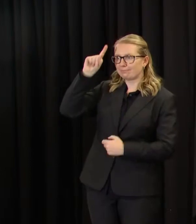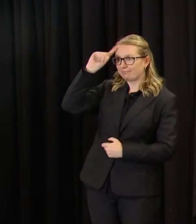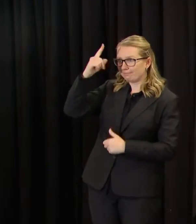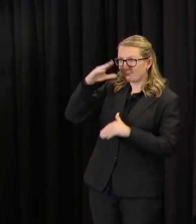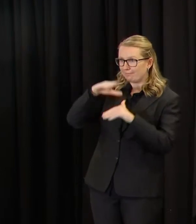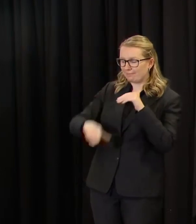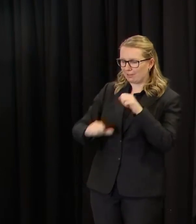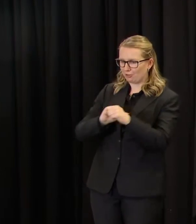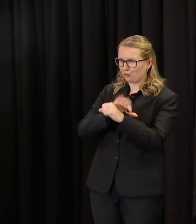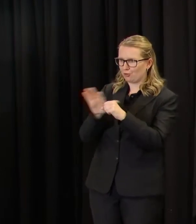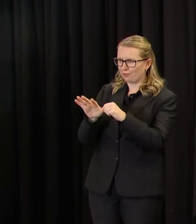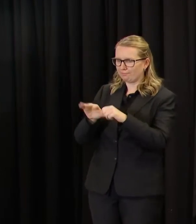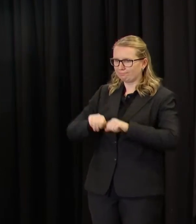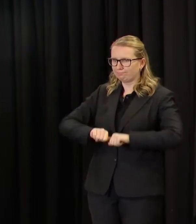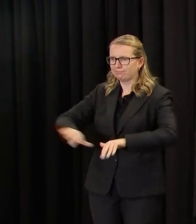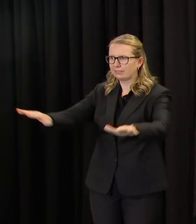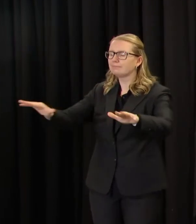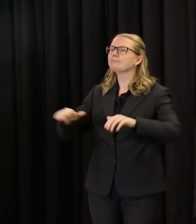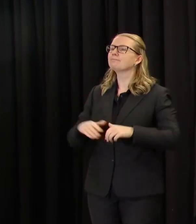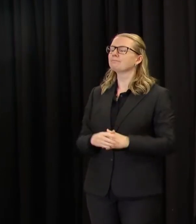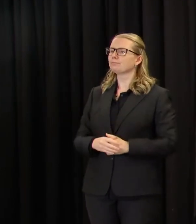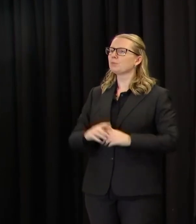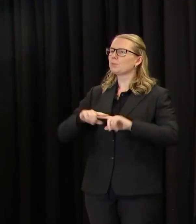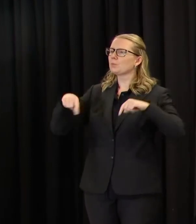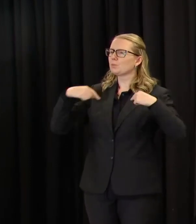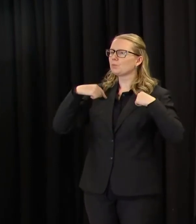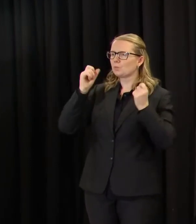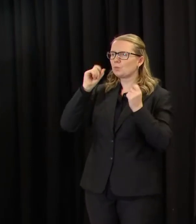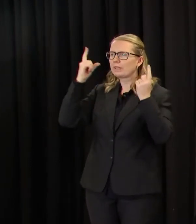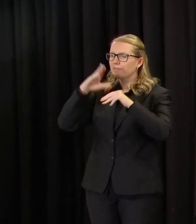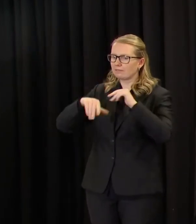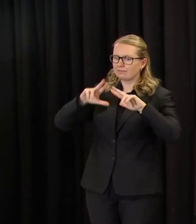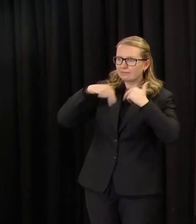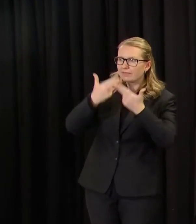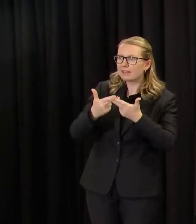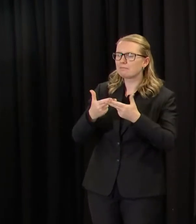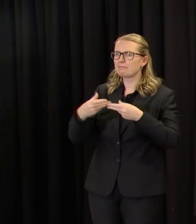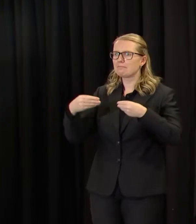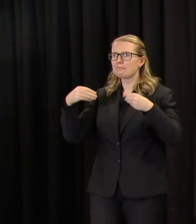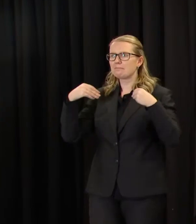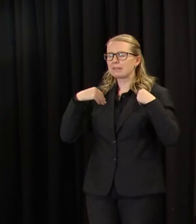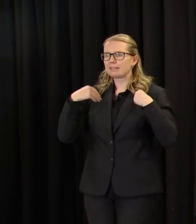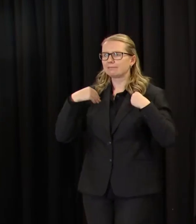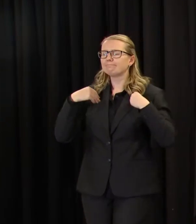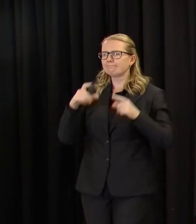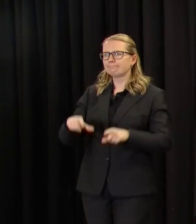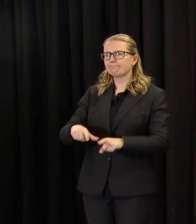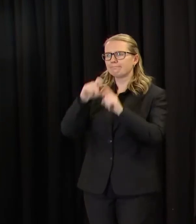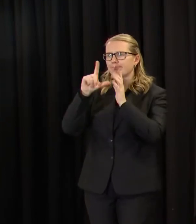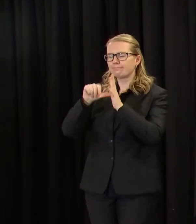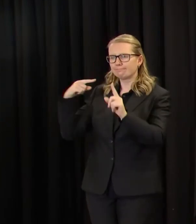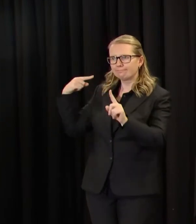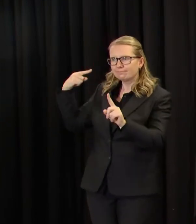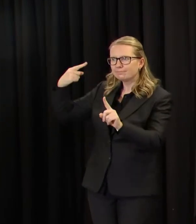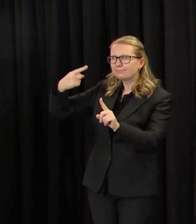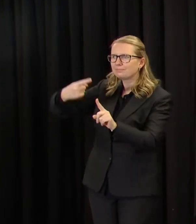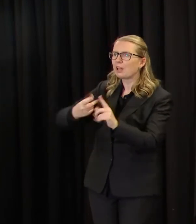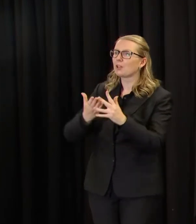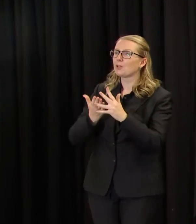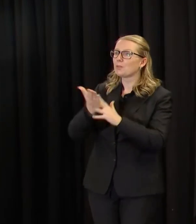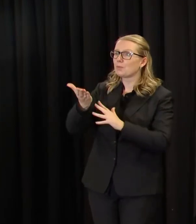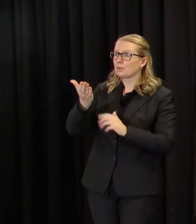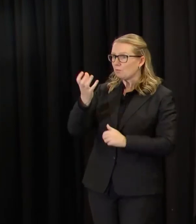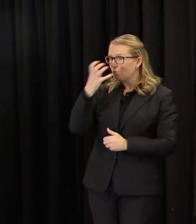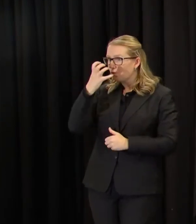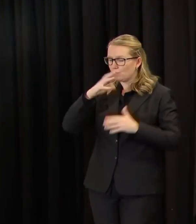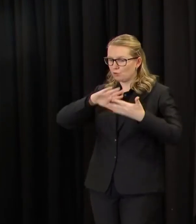pandemic. We know that there are individuals and families and businesses doing it extremely tough, and that's why through the Bulldogs